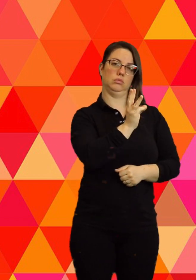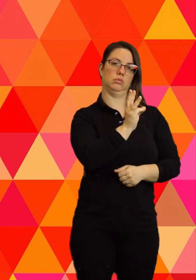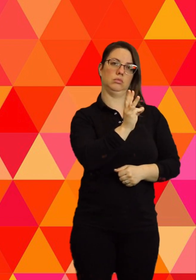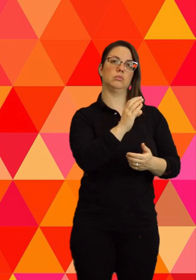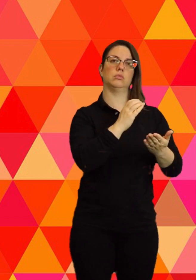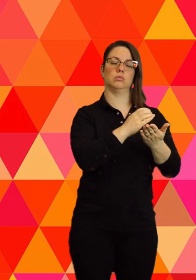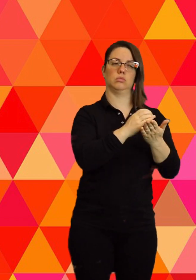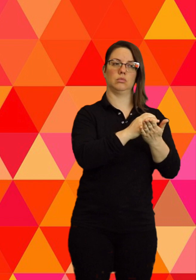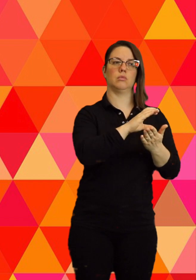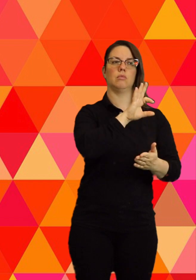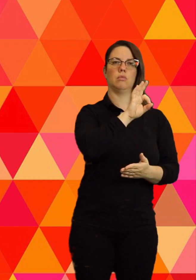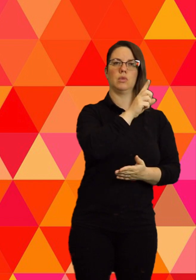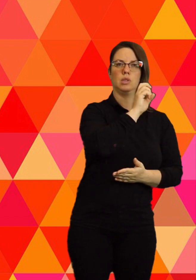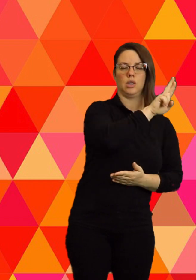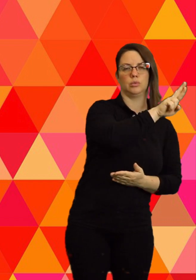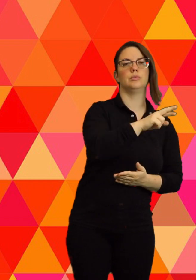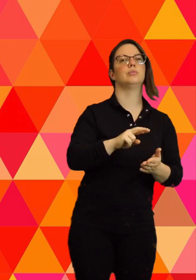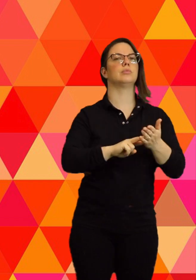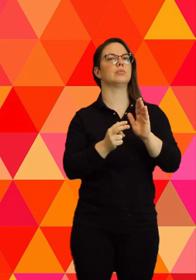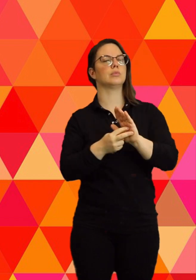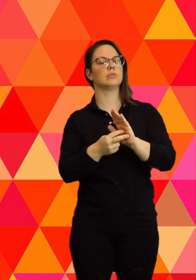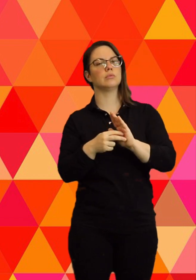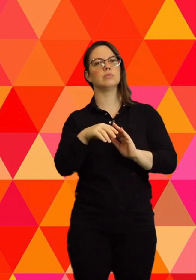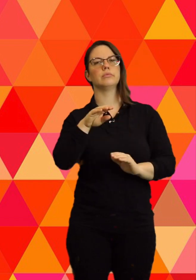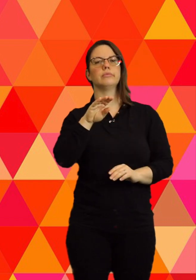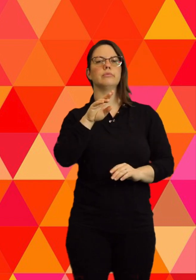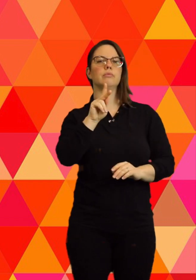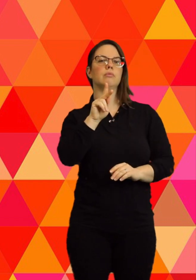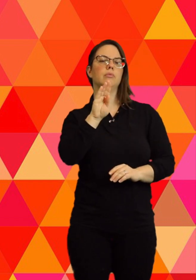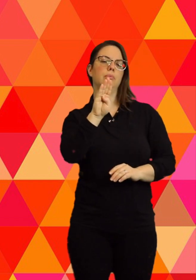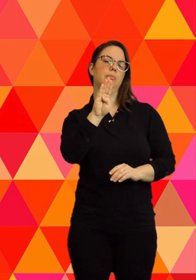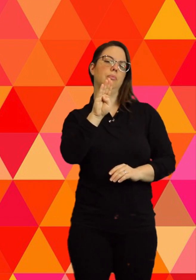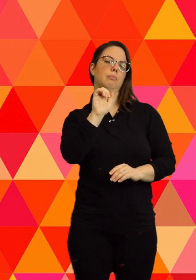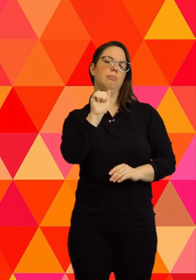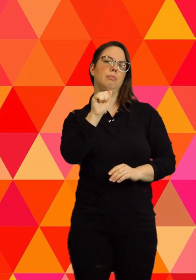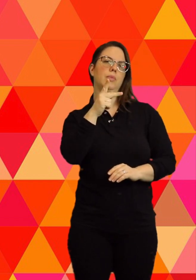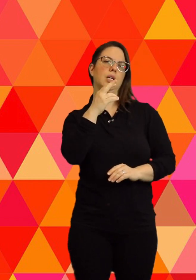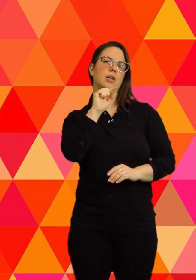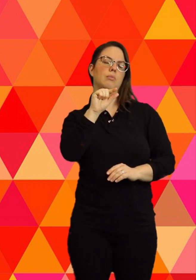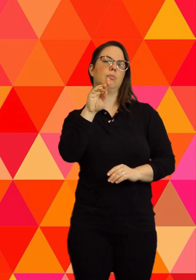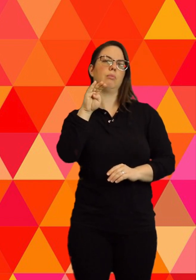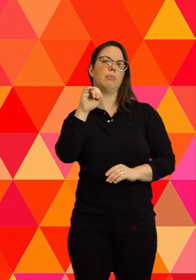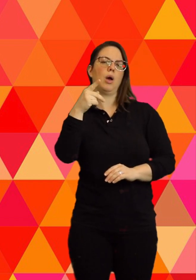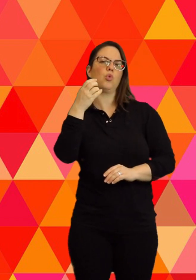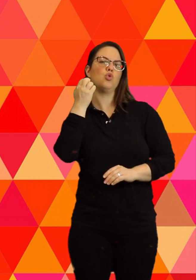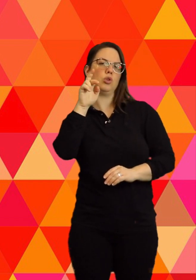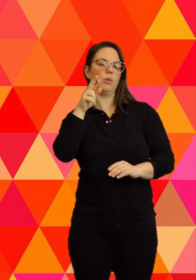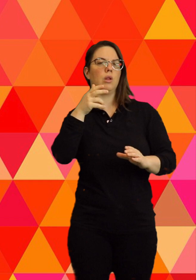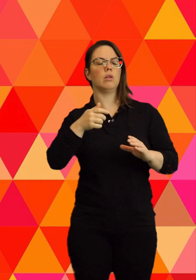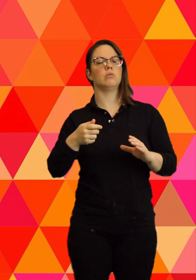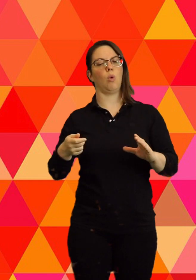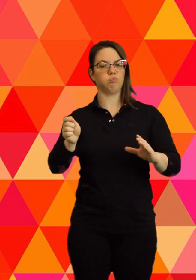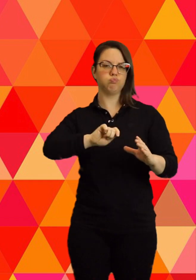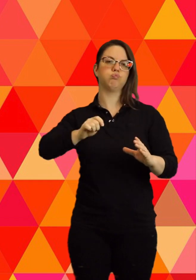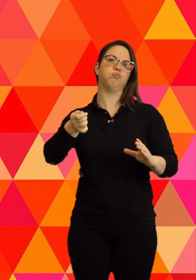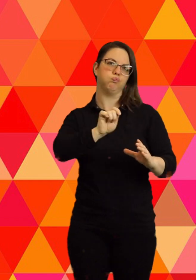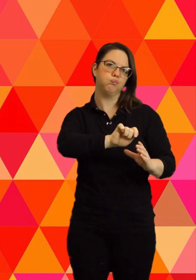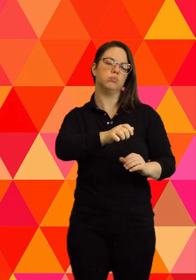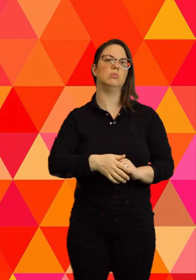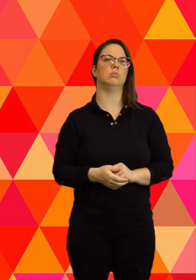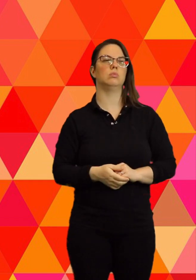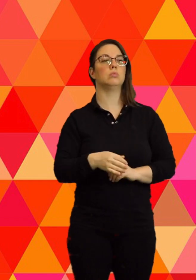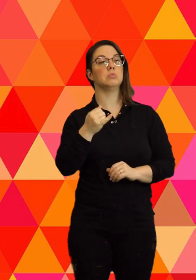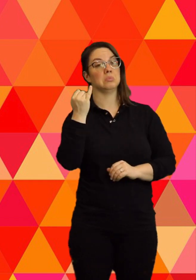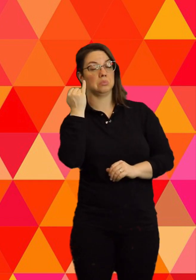of baking powder, and then, you know, like say if I were making a big batch of bannock, I would probably use a pretty heaping spoon